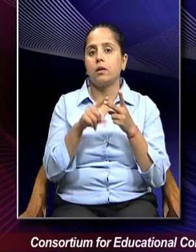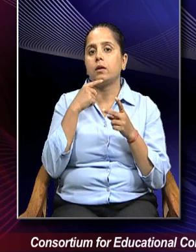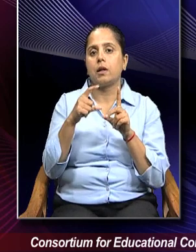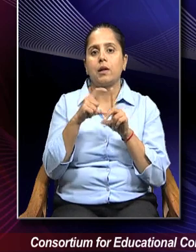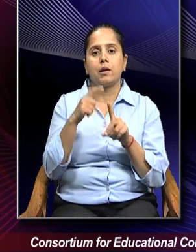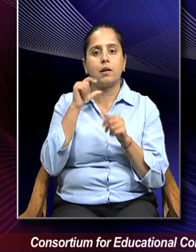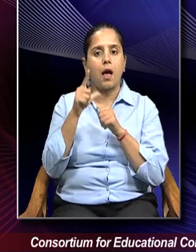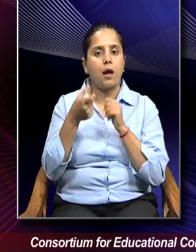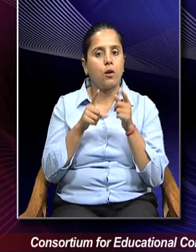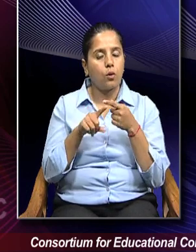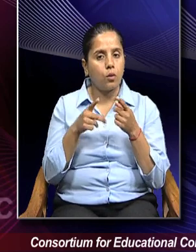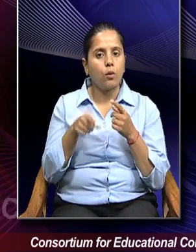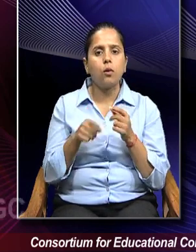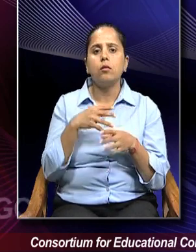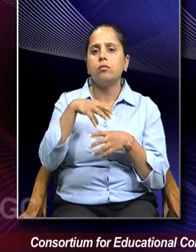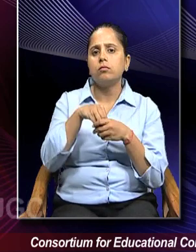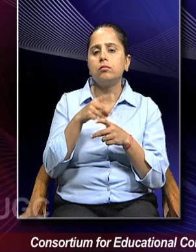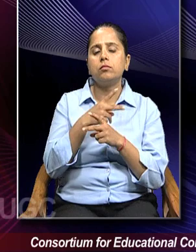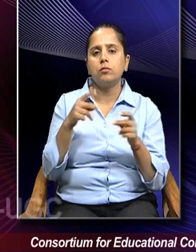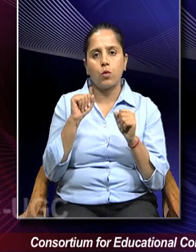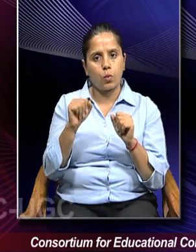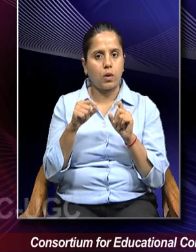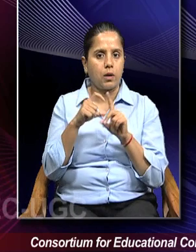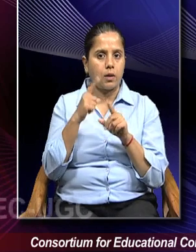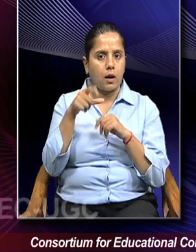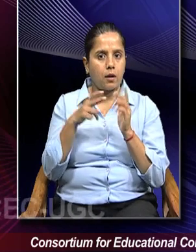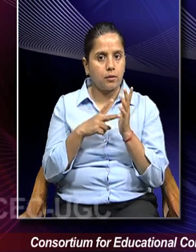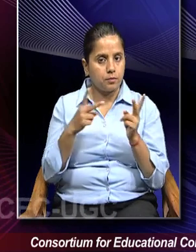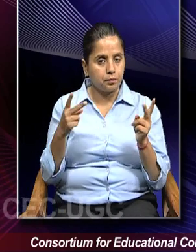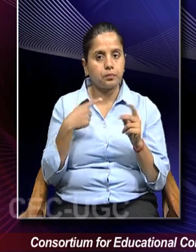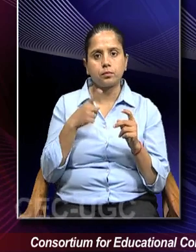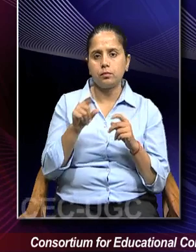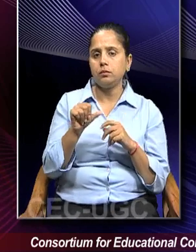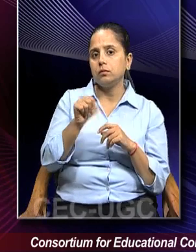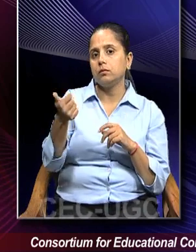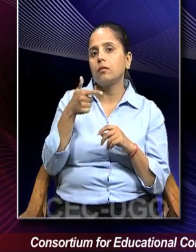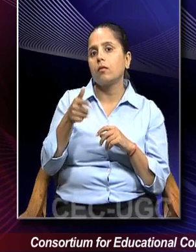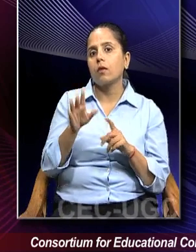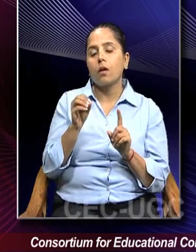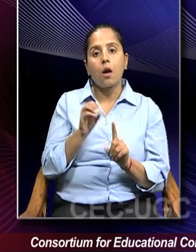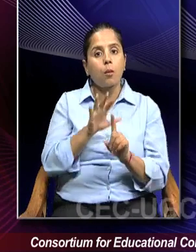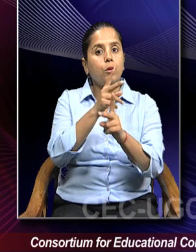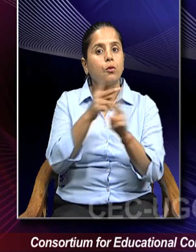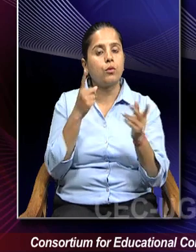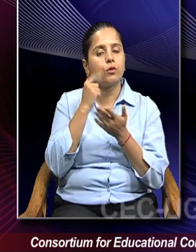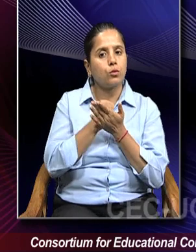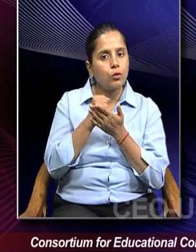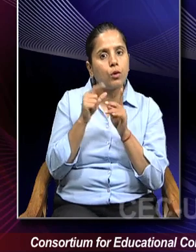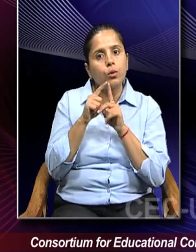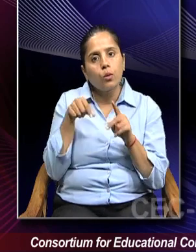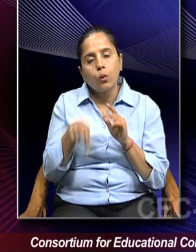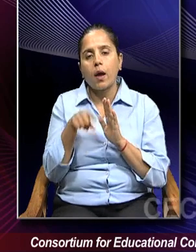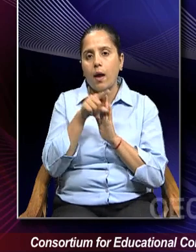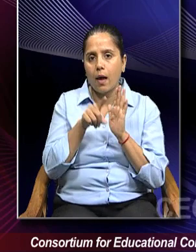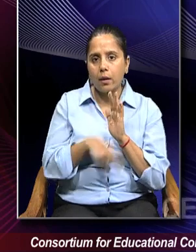dialogue. Dialogue is again the part of dialectics, but it is considered to be another approach to dealing with ethical dilemmas